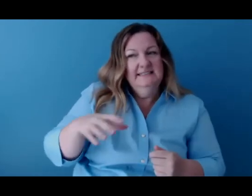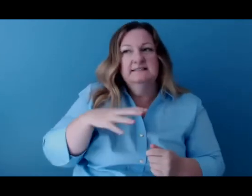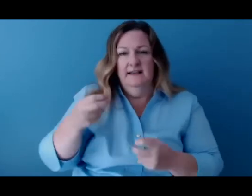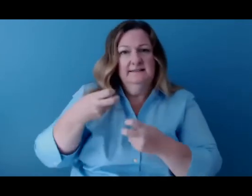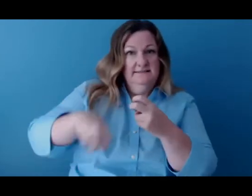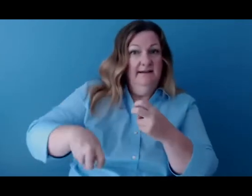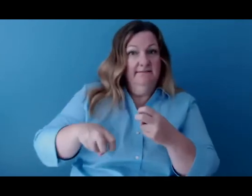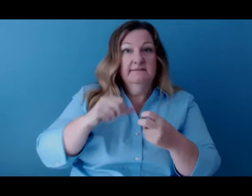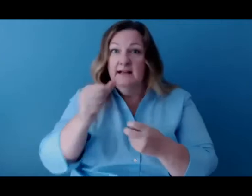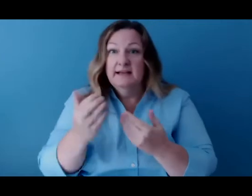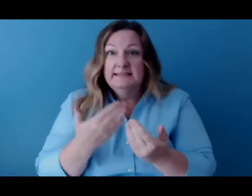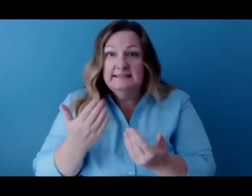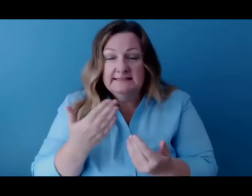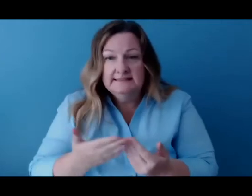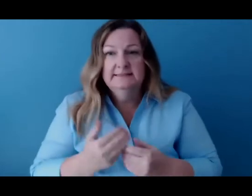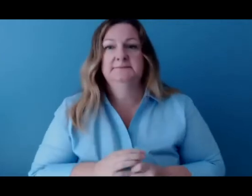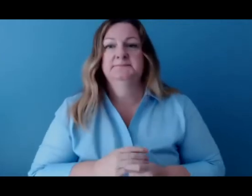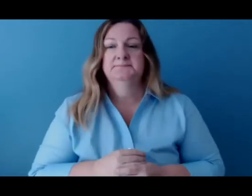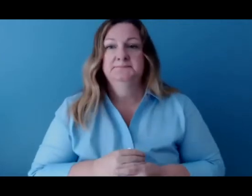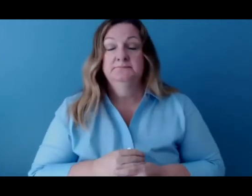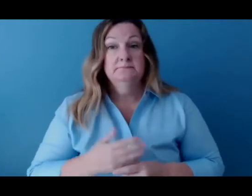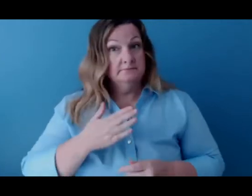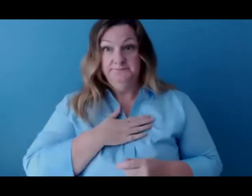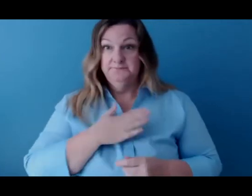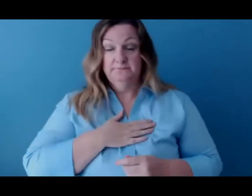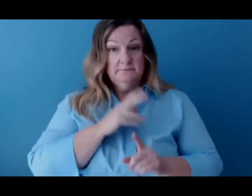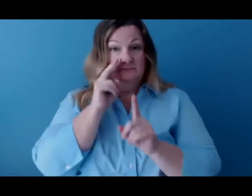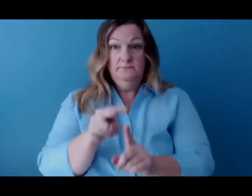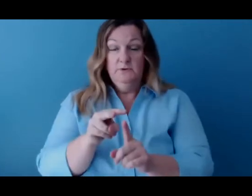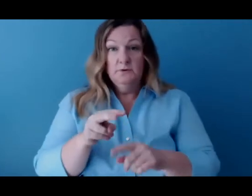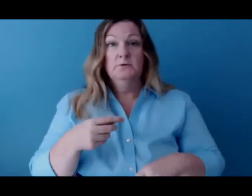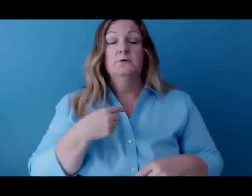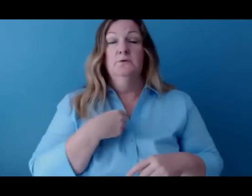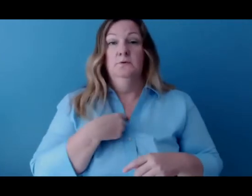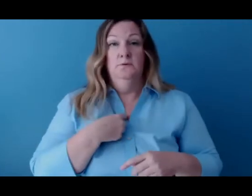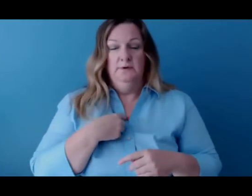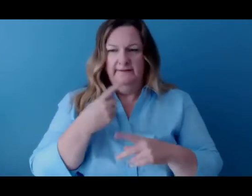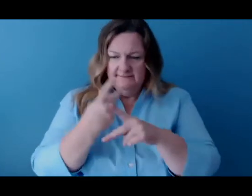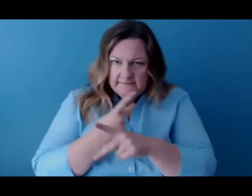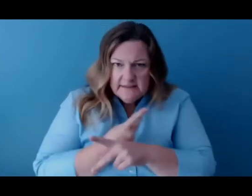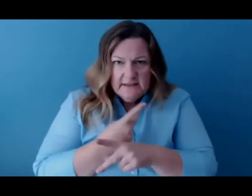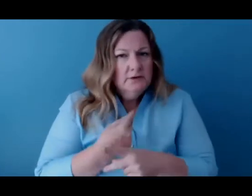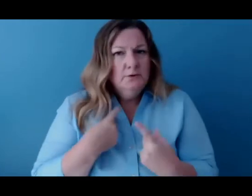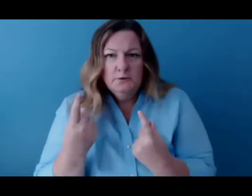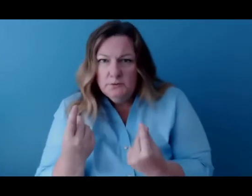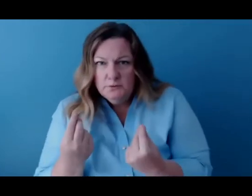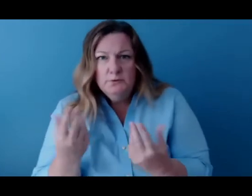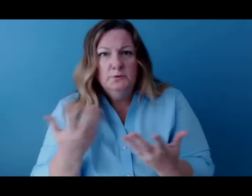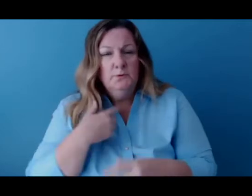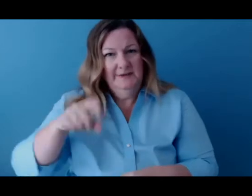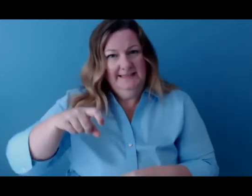difficult challenge. The things that I would break it down into, as we went through the process to figure out what it is that we needed, you know, it has to be